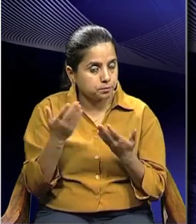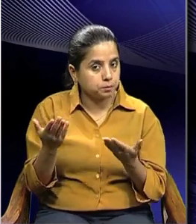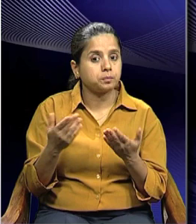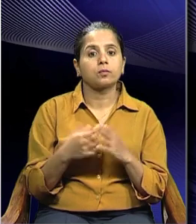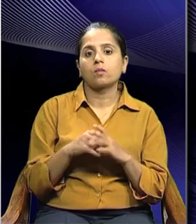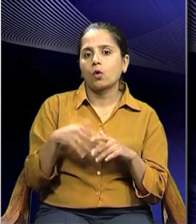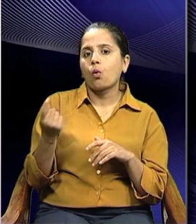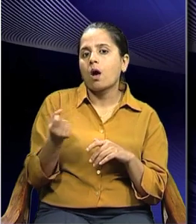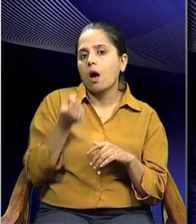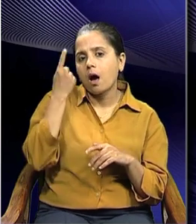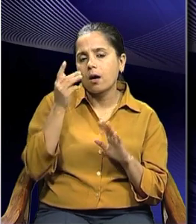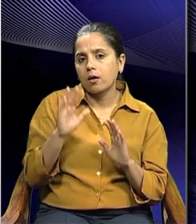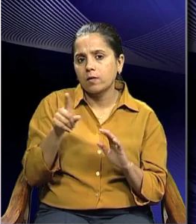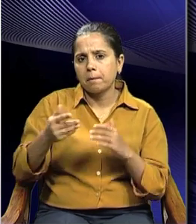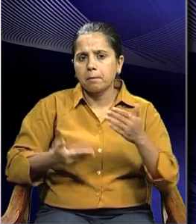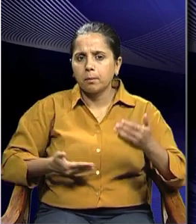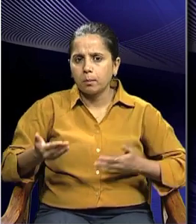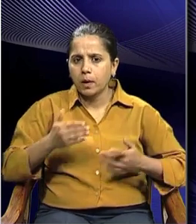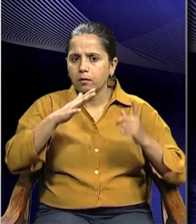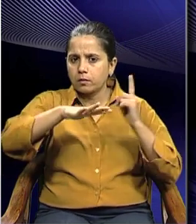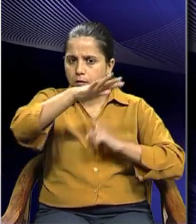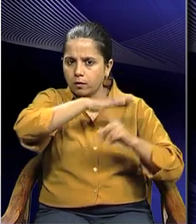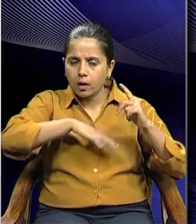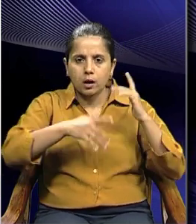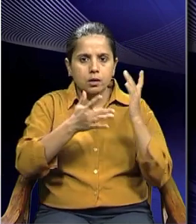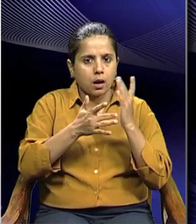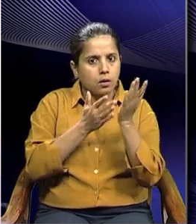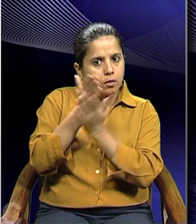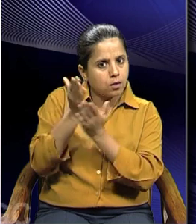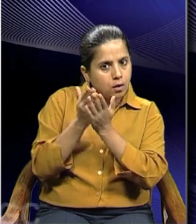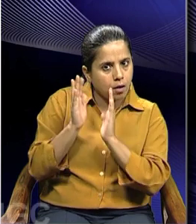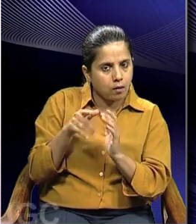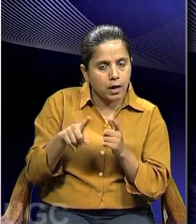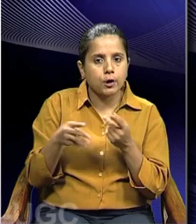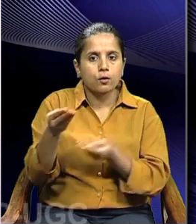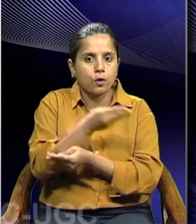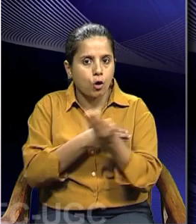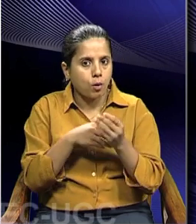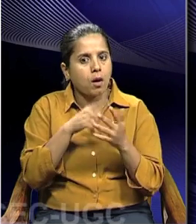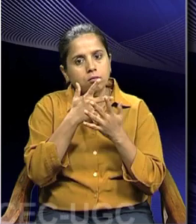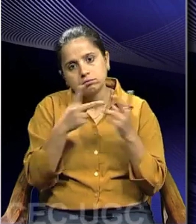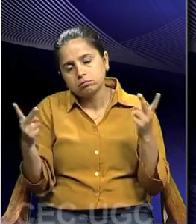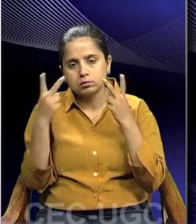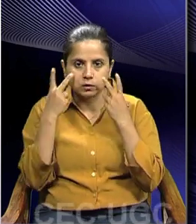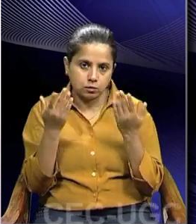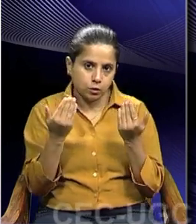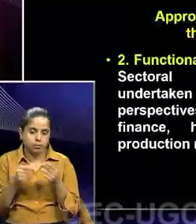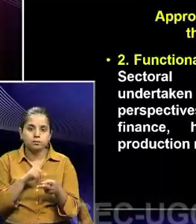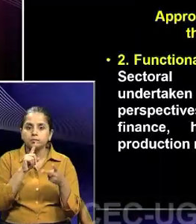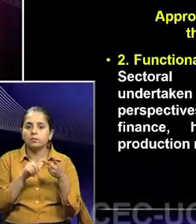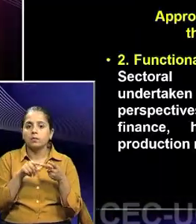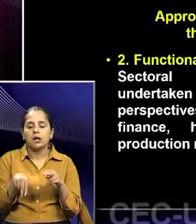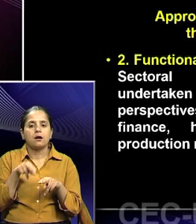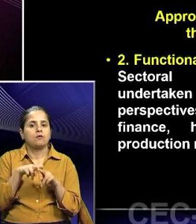actually understand the behavioral component and technological component along with the economic factors. Second one is